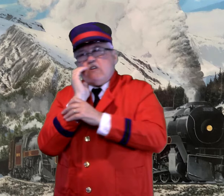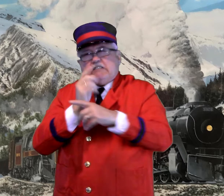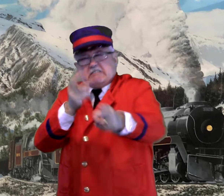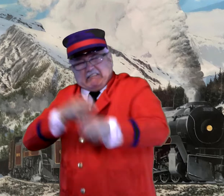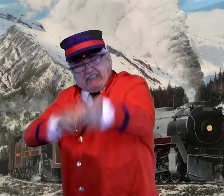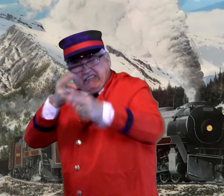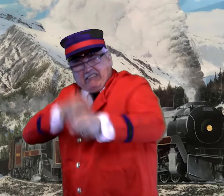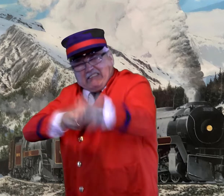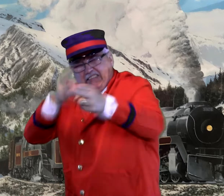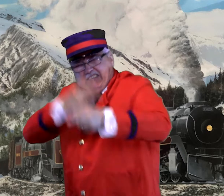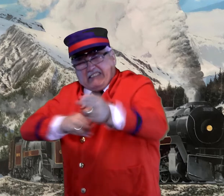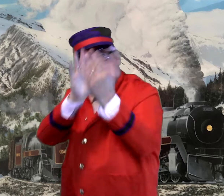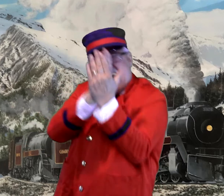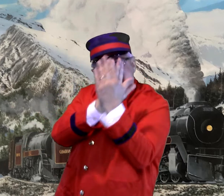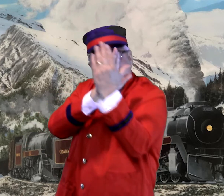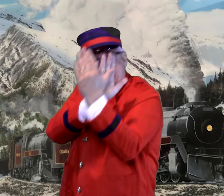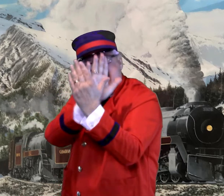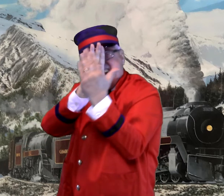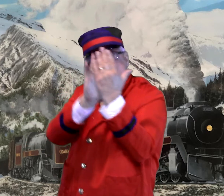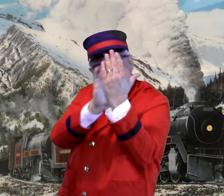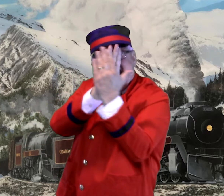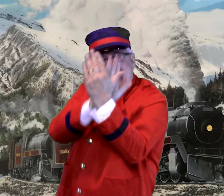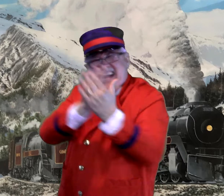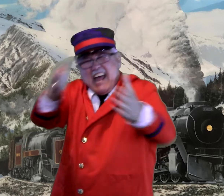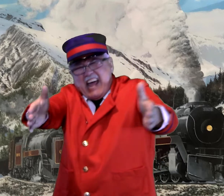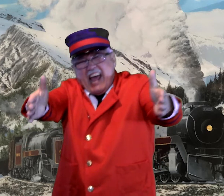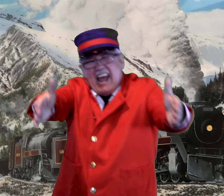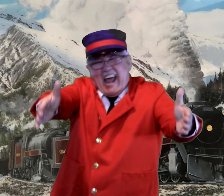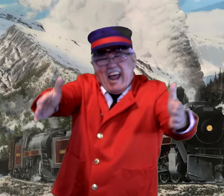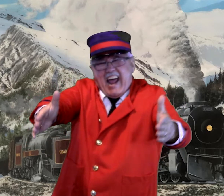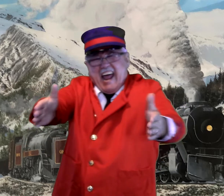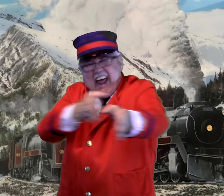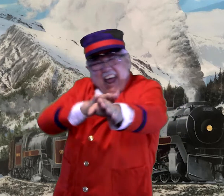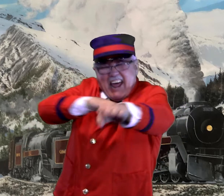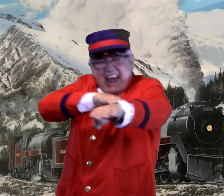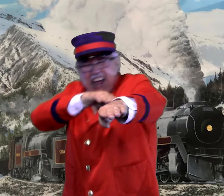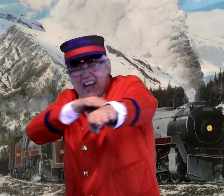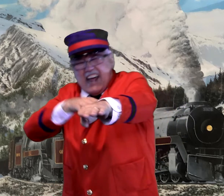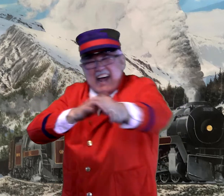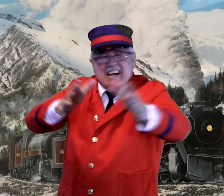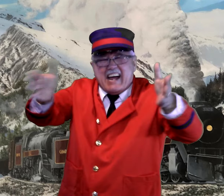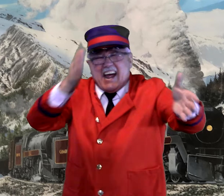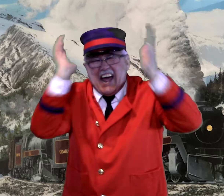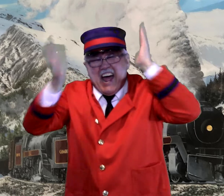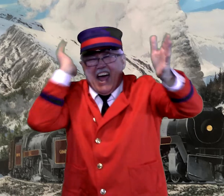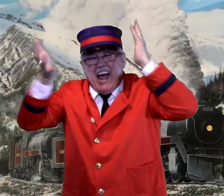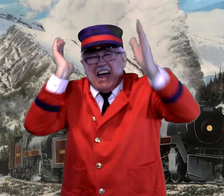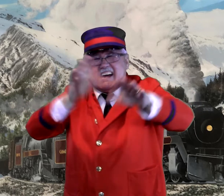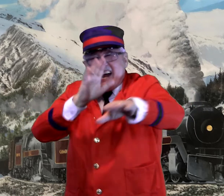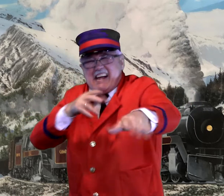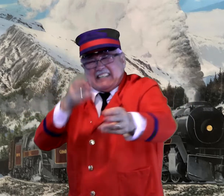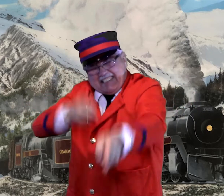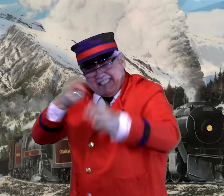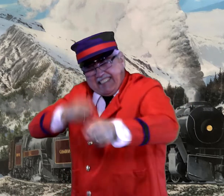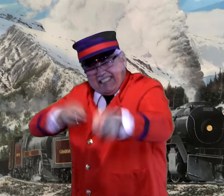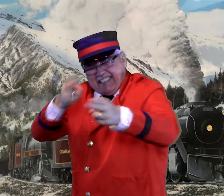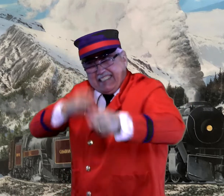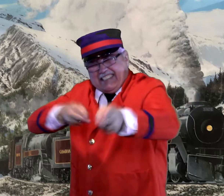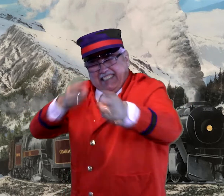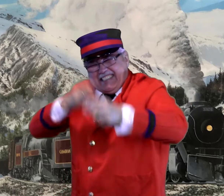thrown back and forth as the train raced across the prairies, the cars jostling along the tracks, one behind the other